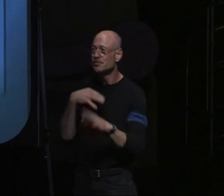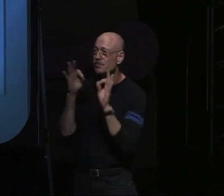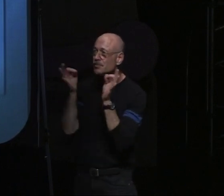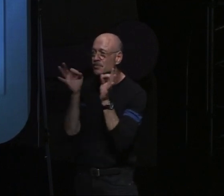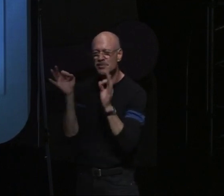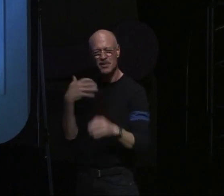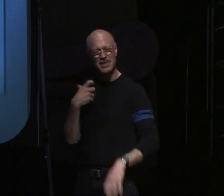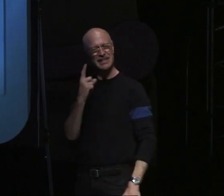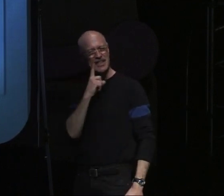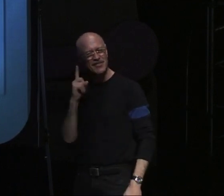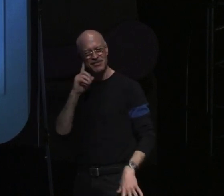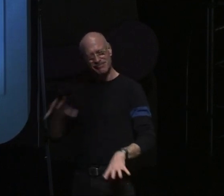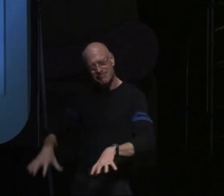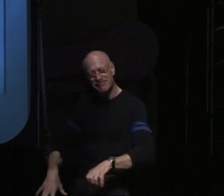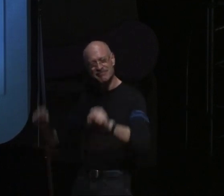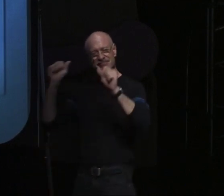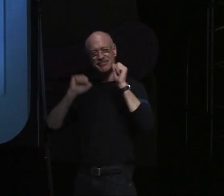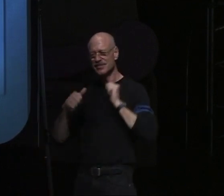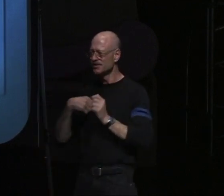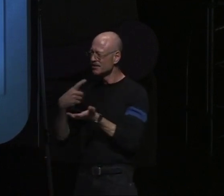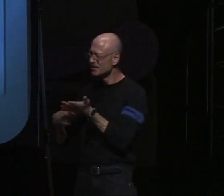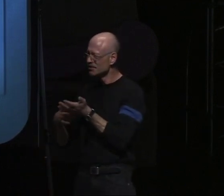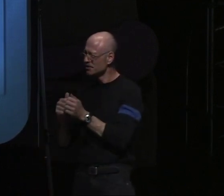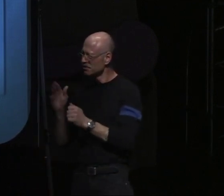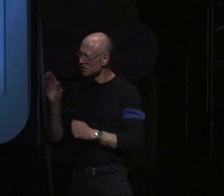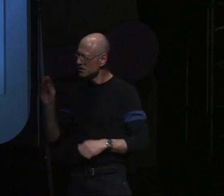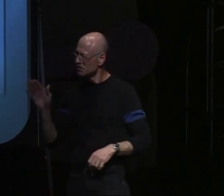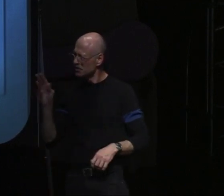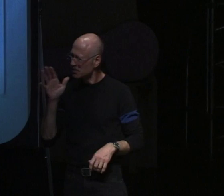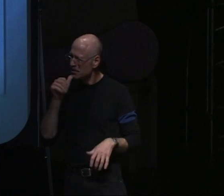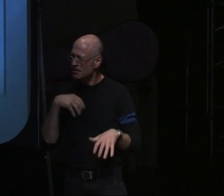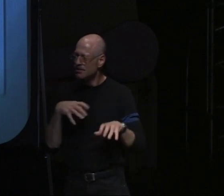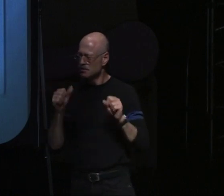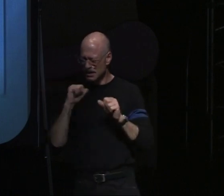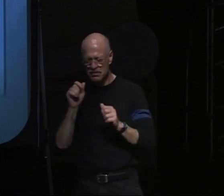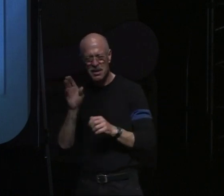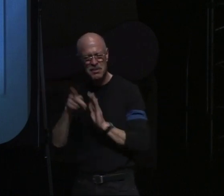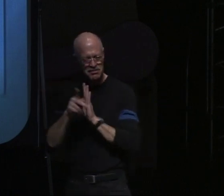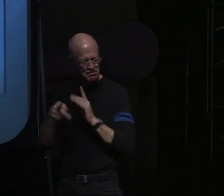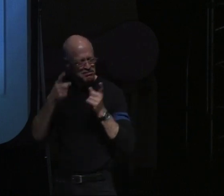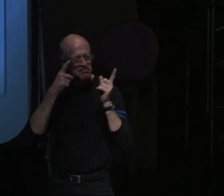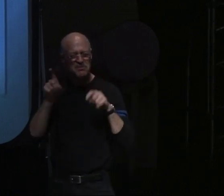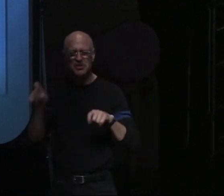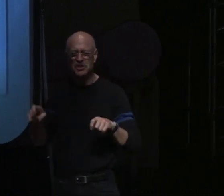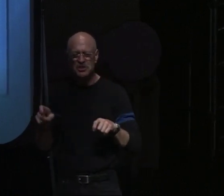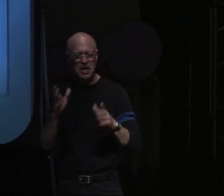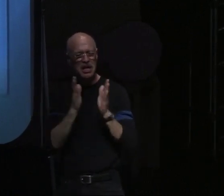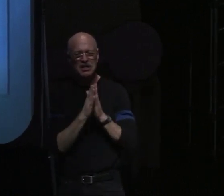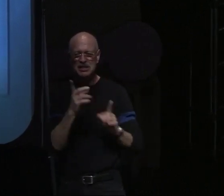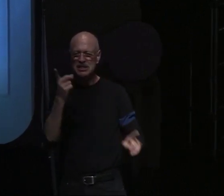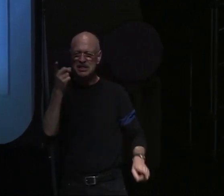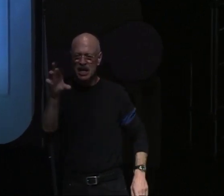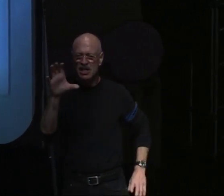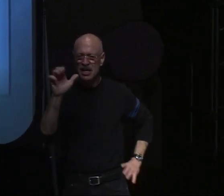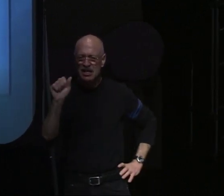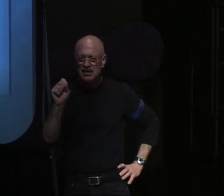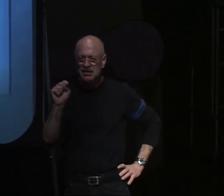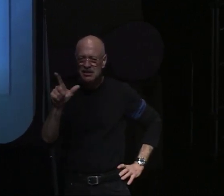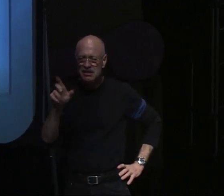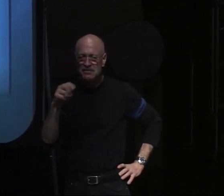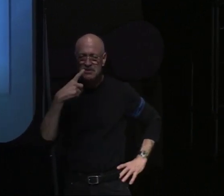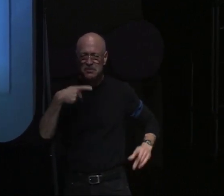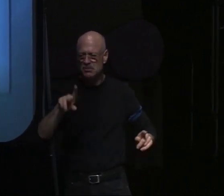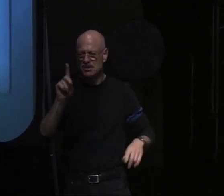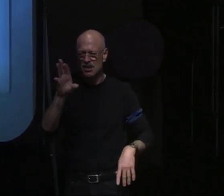because we're going to need to have interpreters, and really should be deaf run. And Bob Panera and I talked about it, and